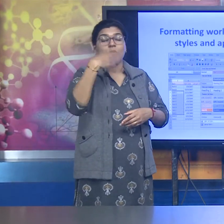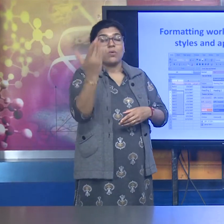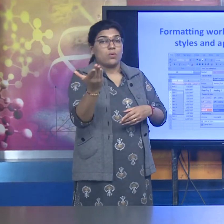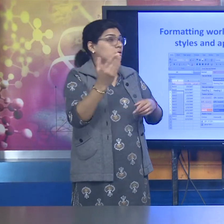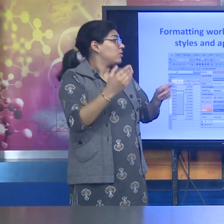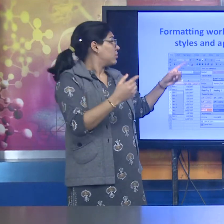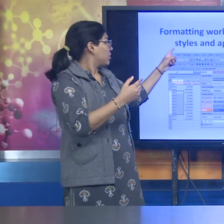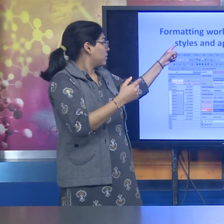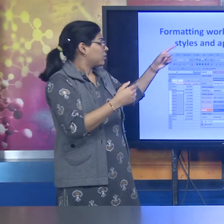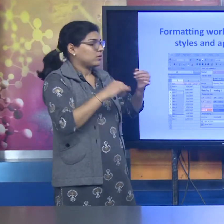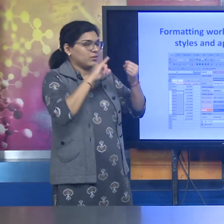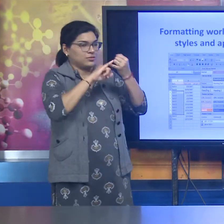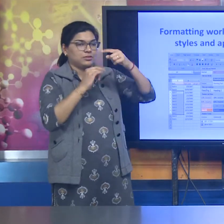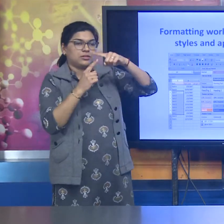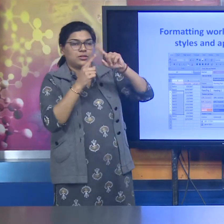styles.